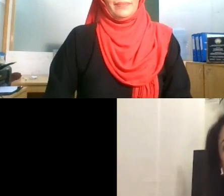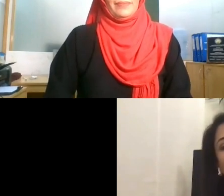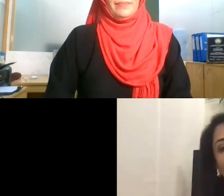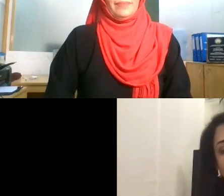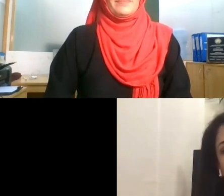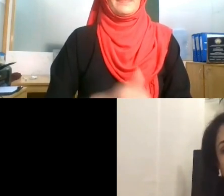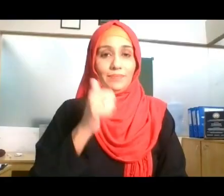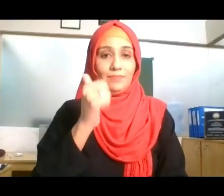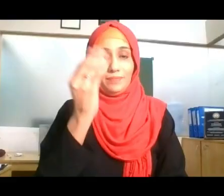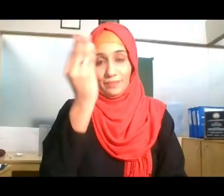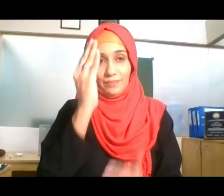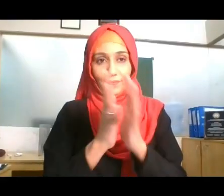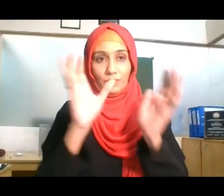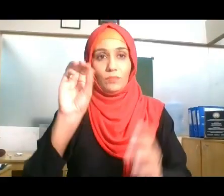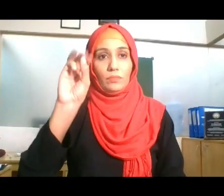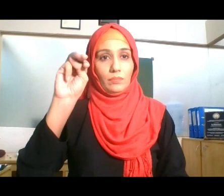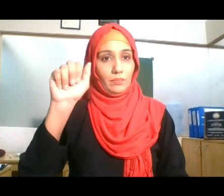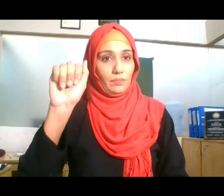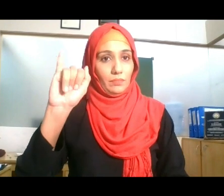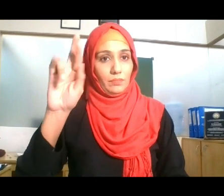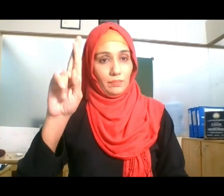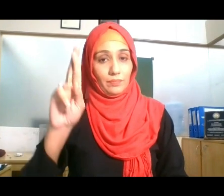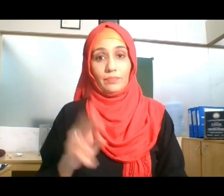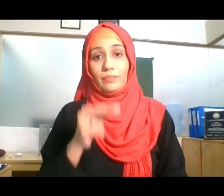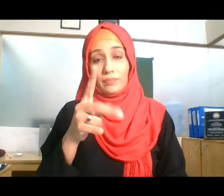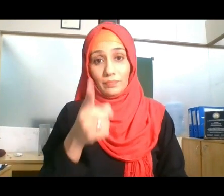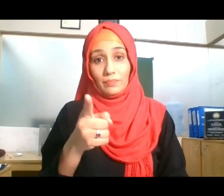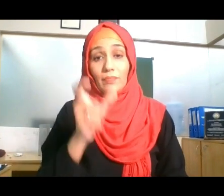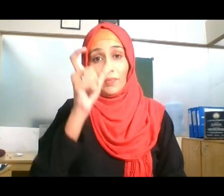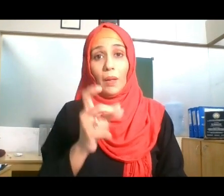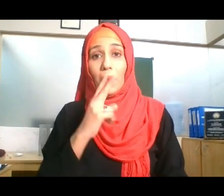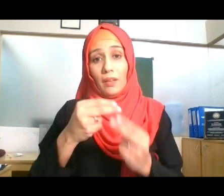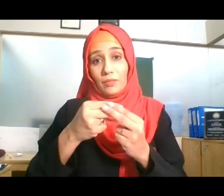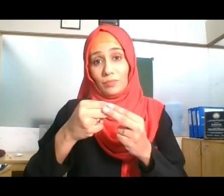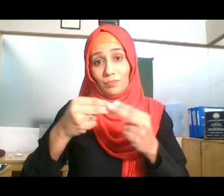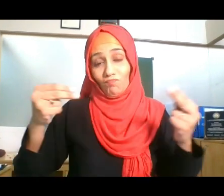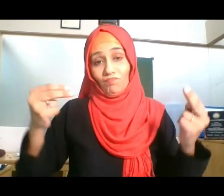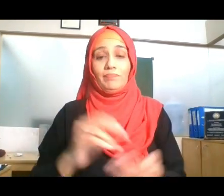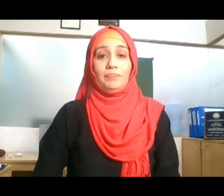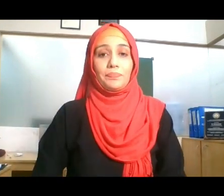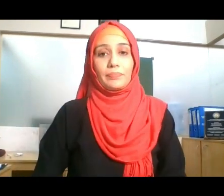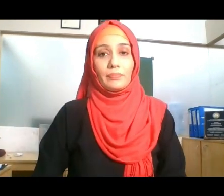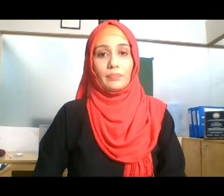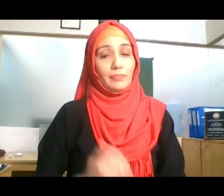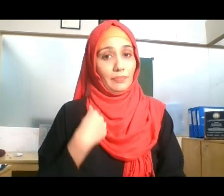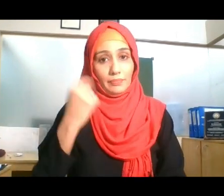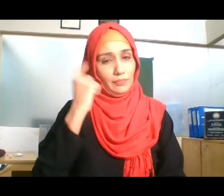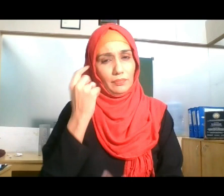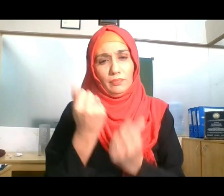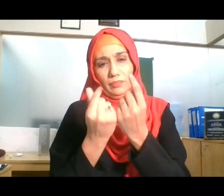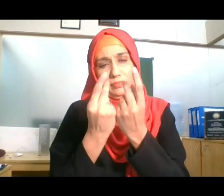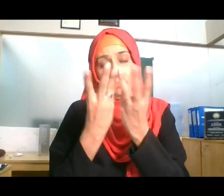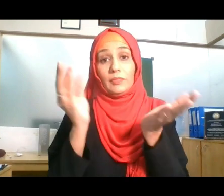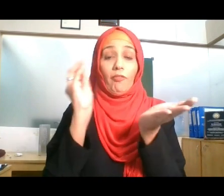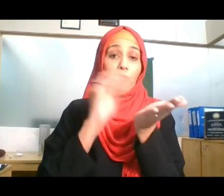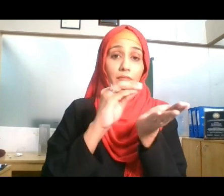Amazing. Thank you so much, Umair, for that wonderfully comprehensive presentation. I think there's a lot of